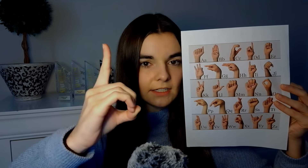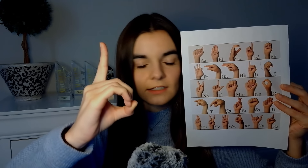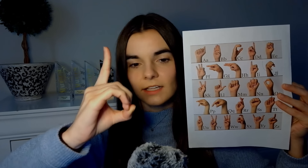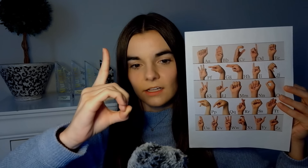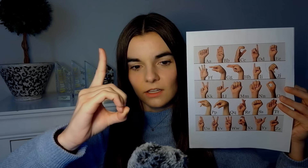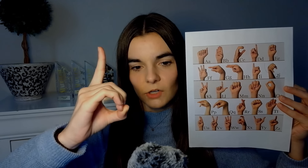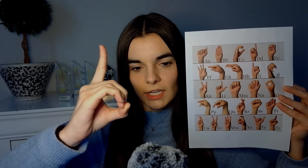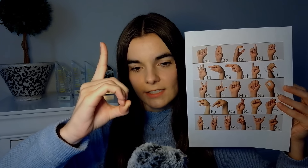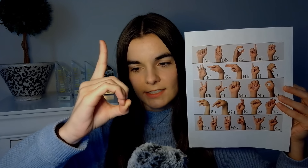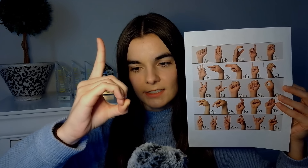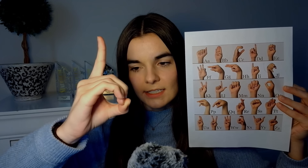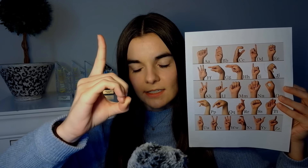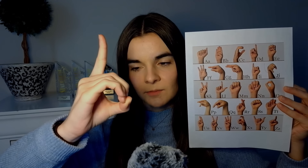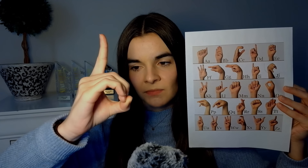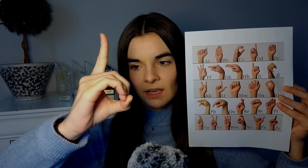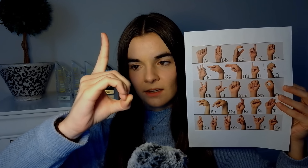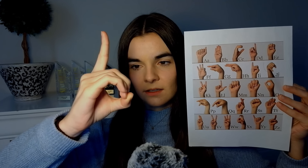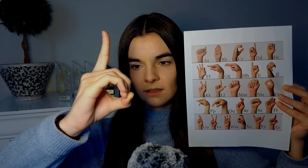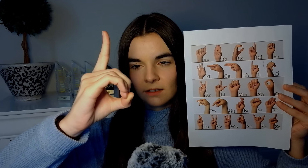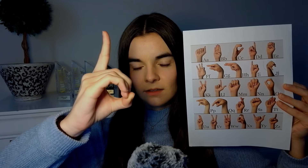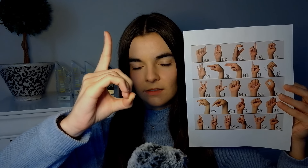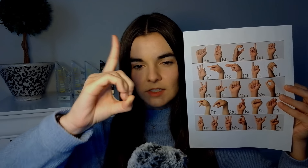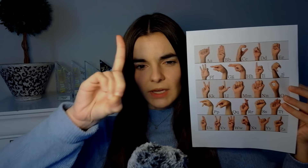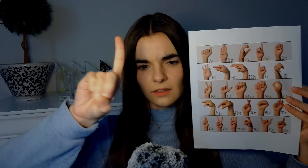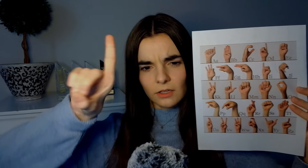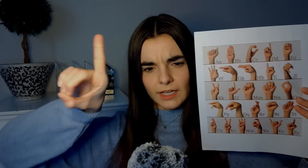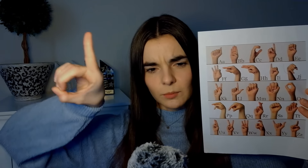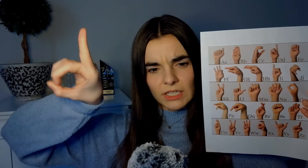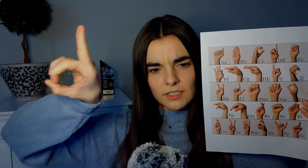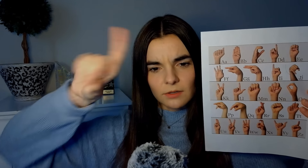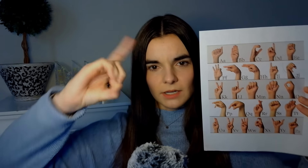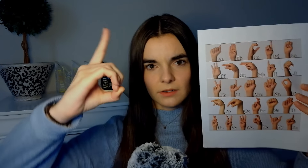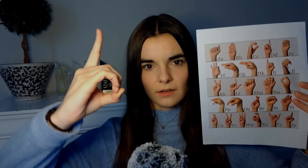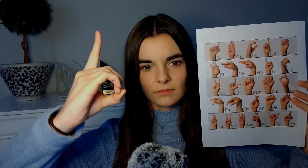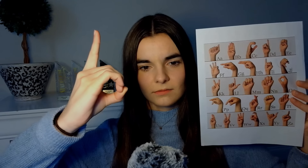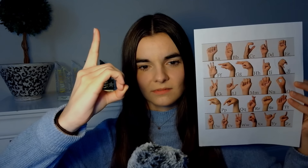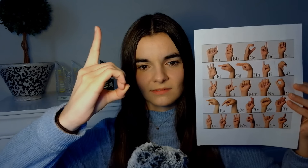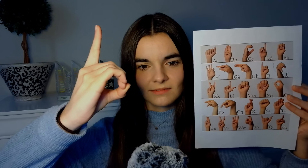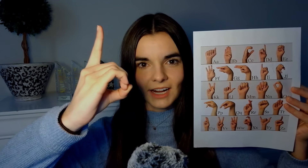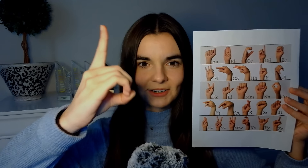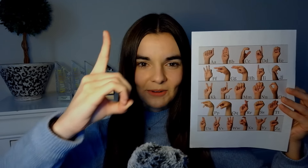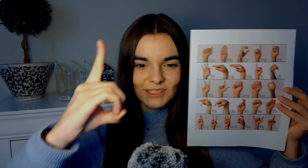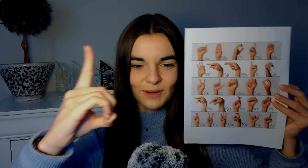like a lowercase d. This may look like a B to you, I don't know. I don't know which way.